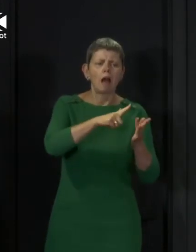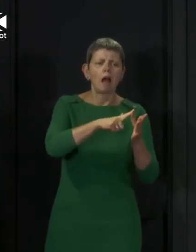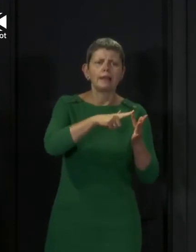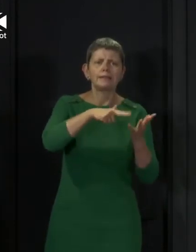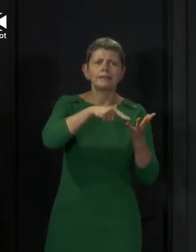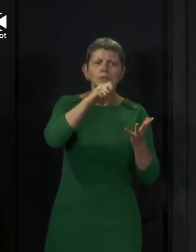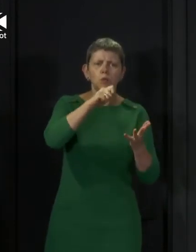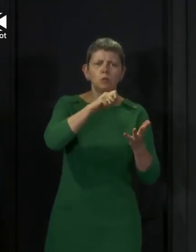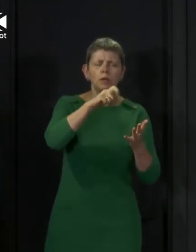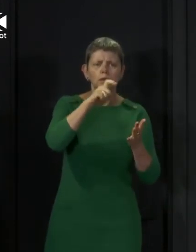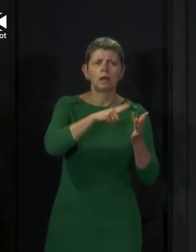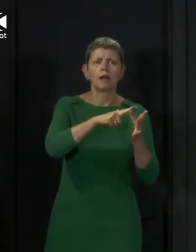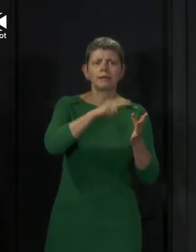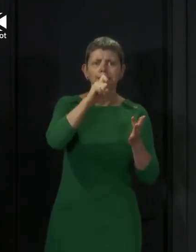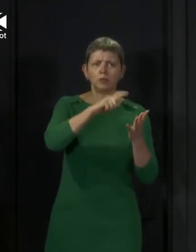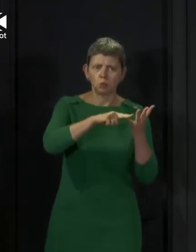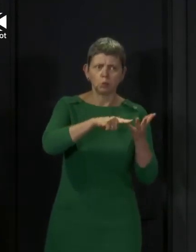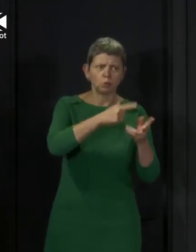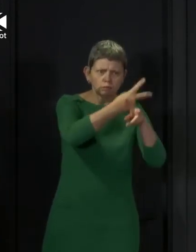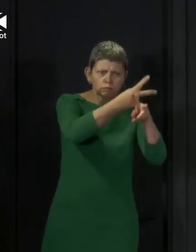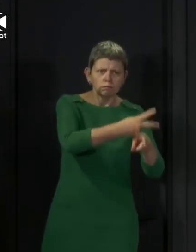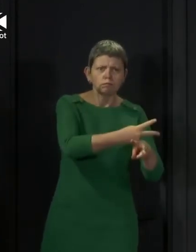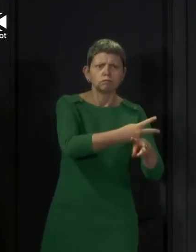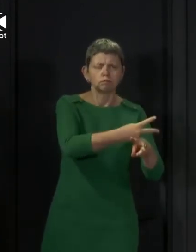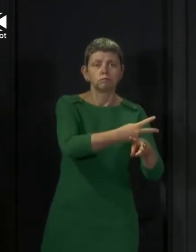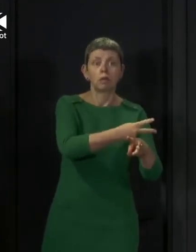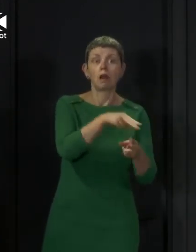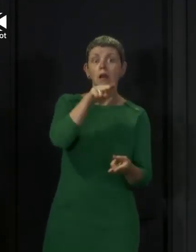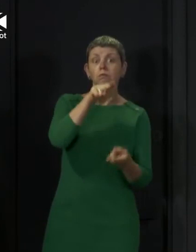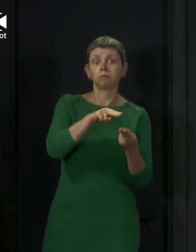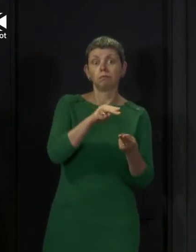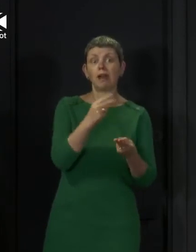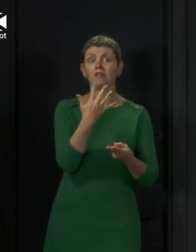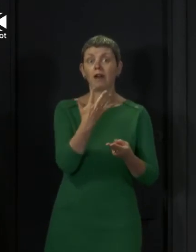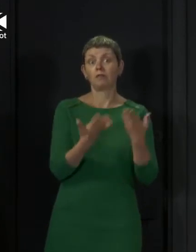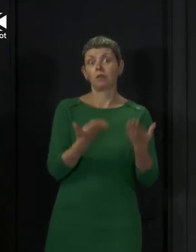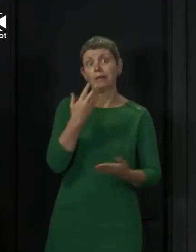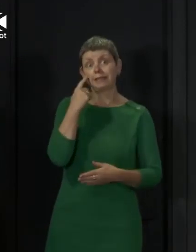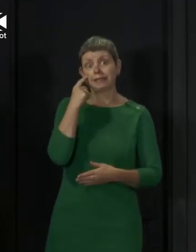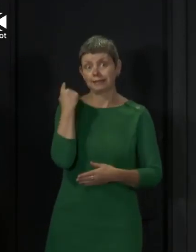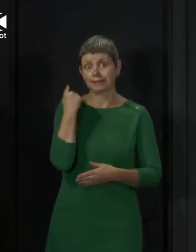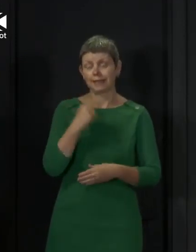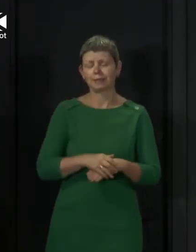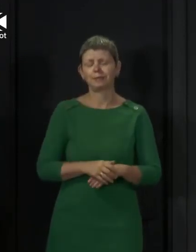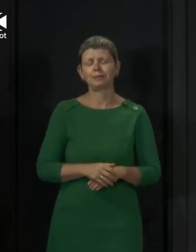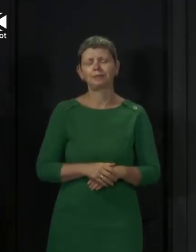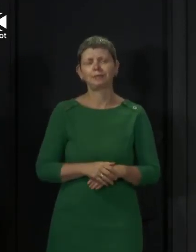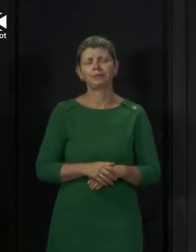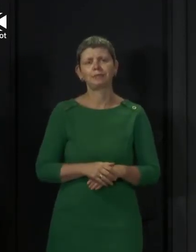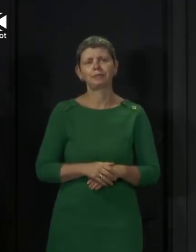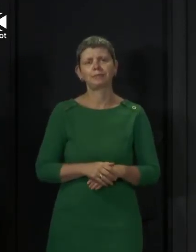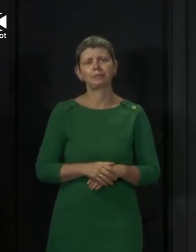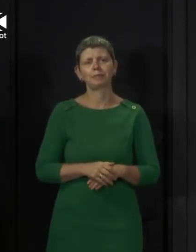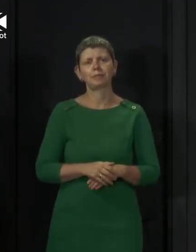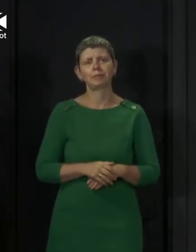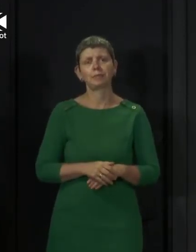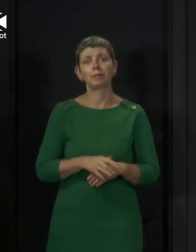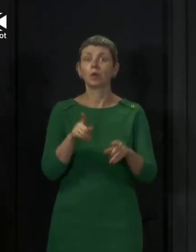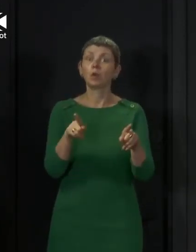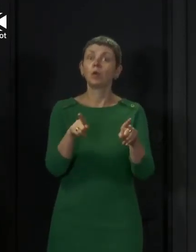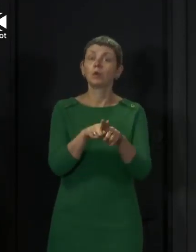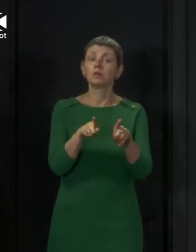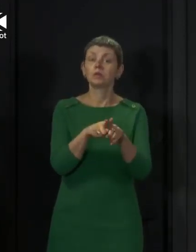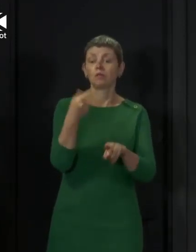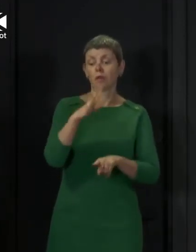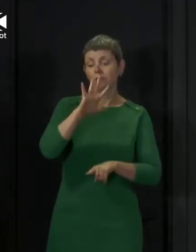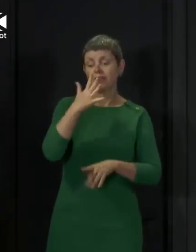COVID-19, and that is a decrease of five since yesterday. I'm also able to confirm today that